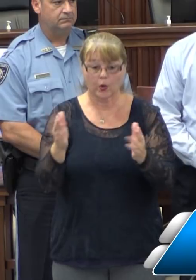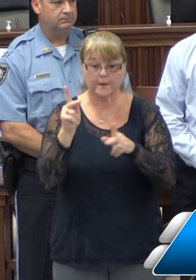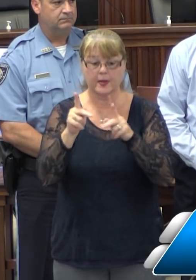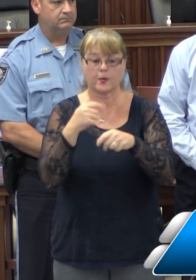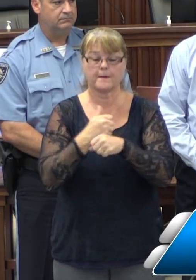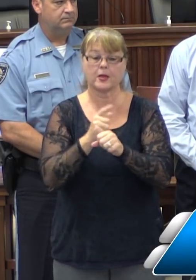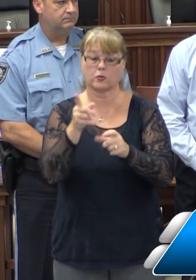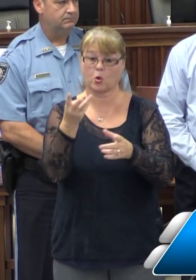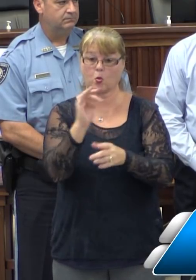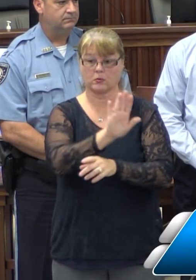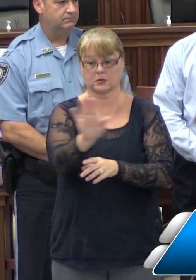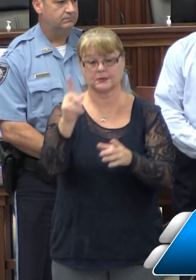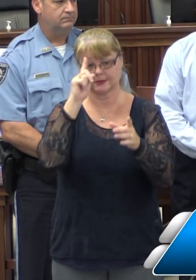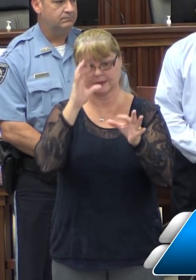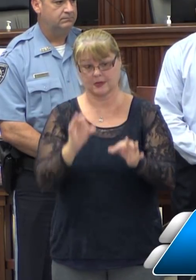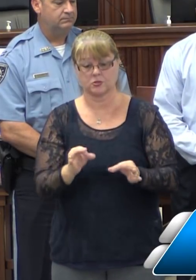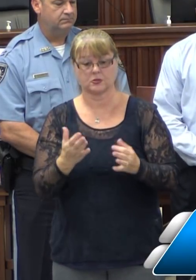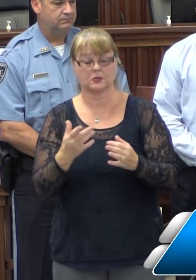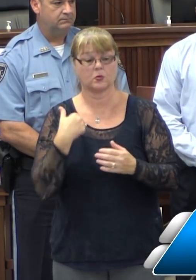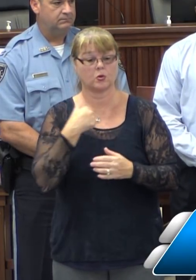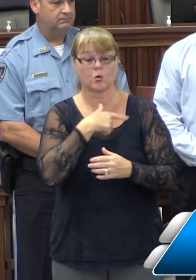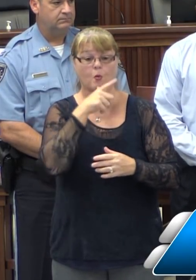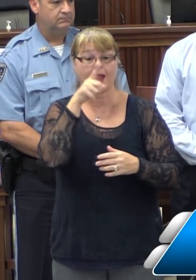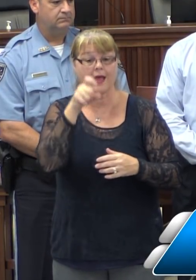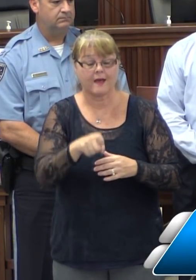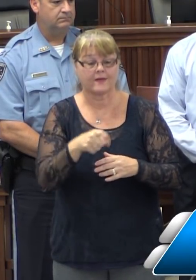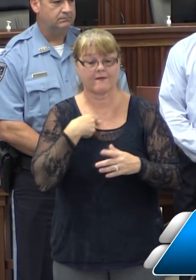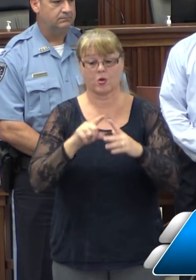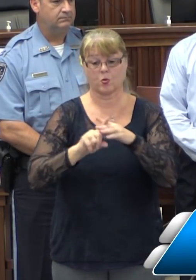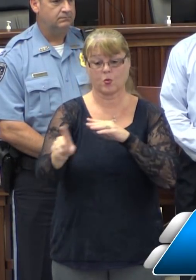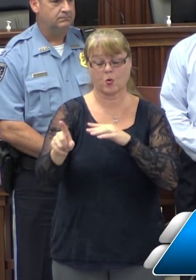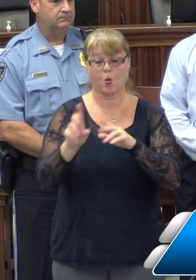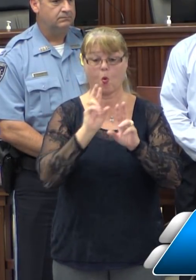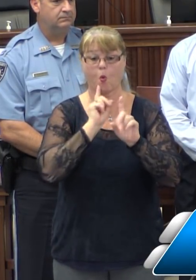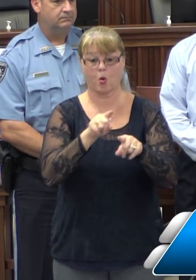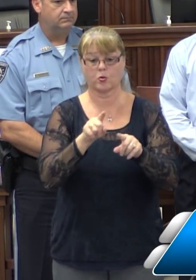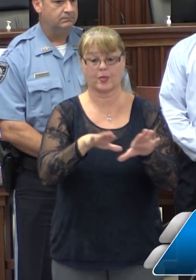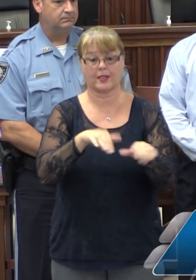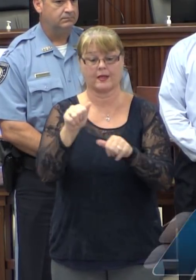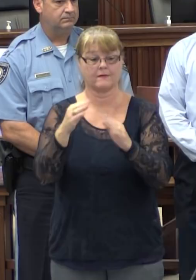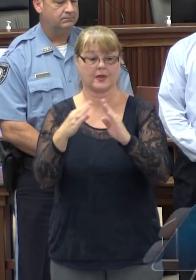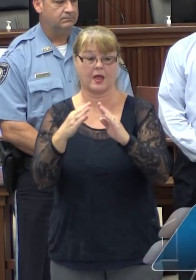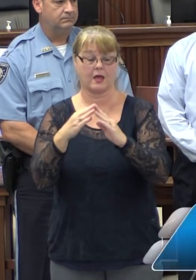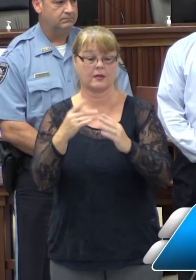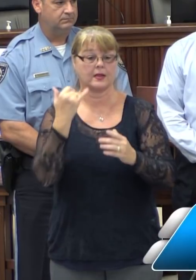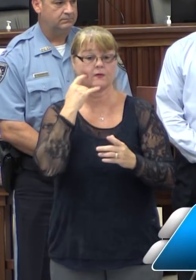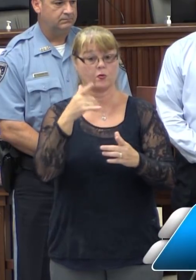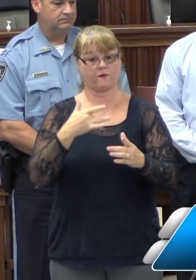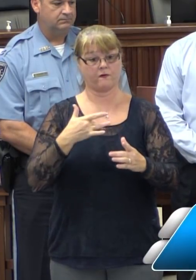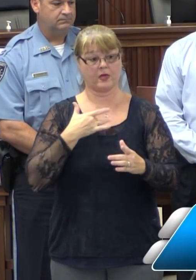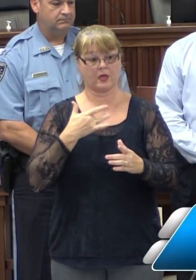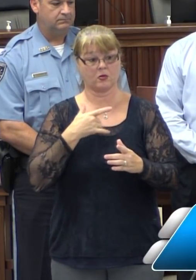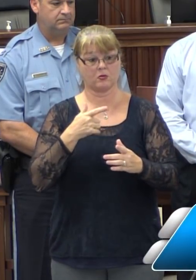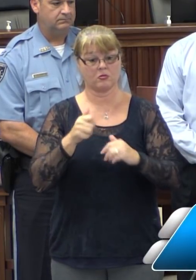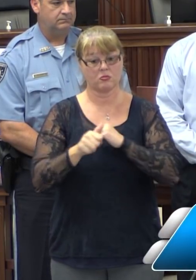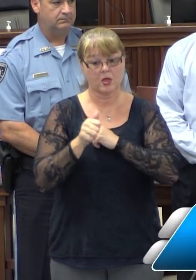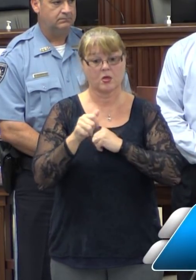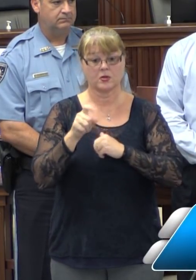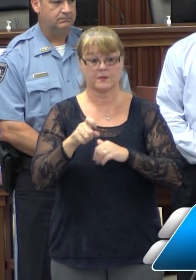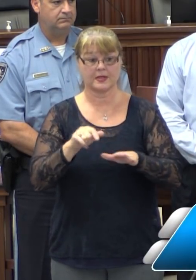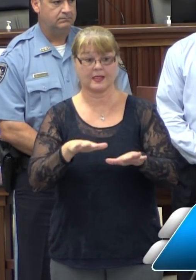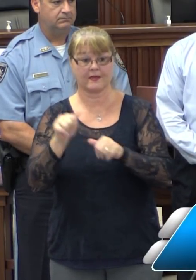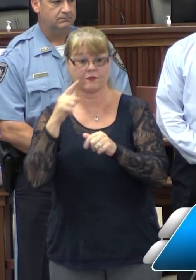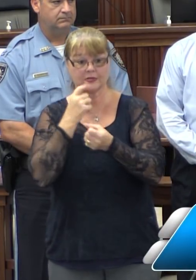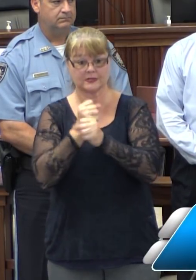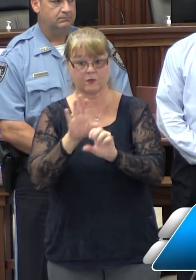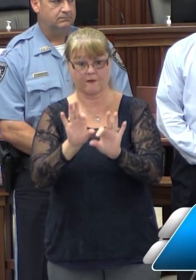to make their own decisions. You don't have to have an evacuation order in order to get out of town. If you do feel like you need to leave for